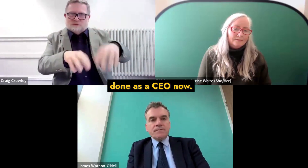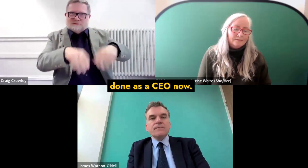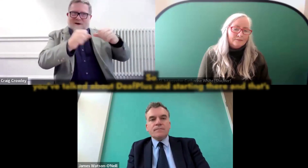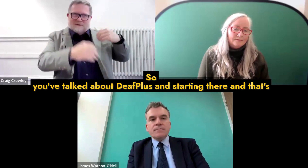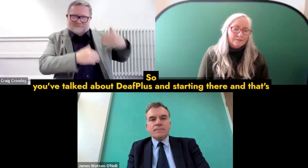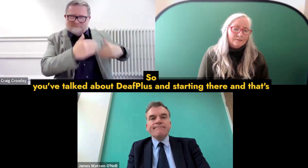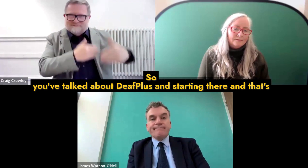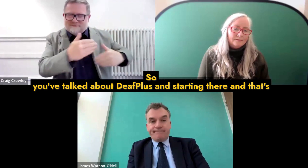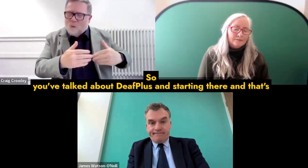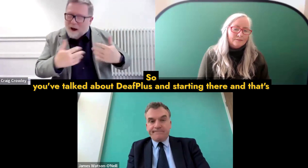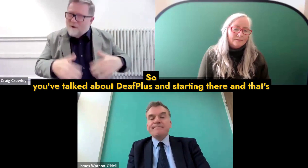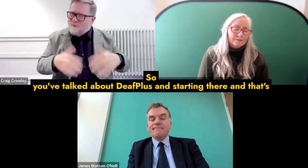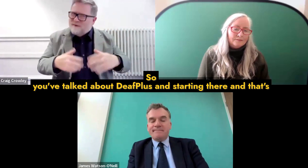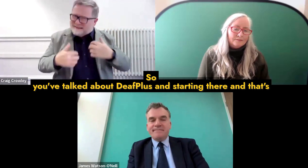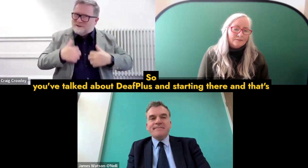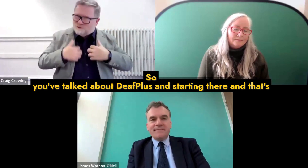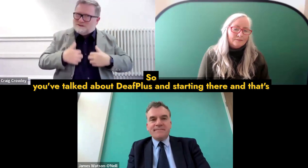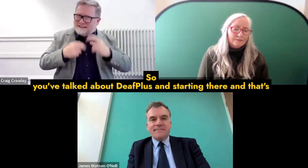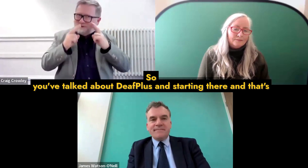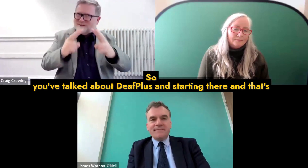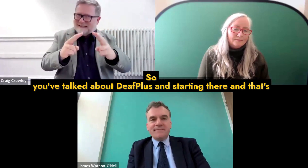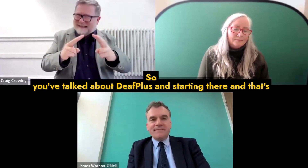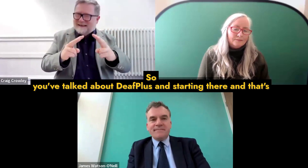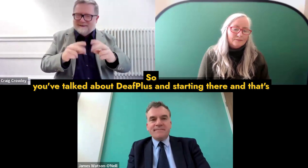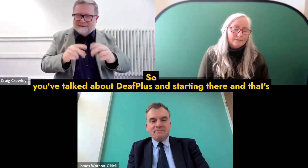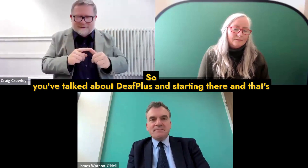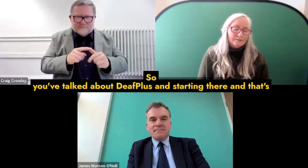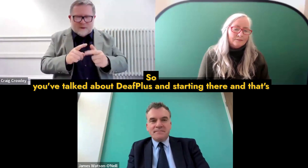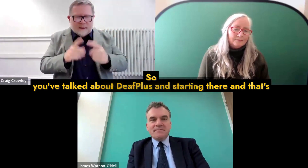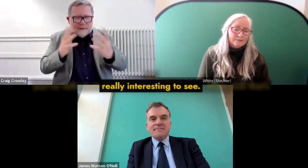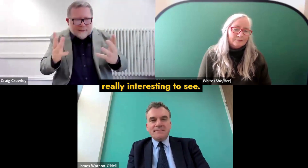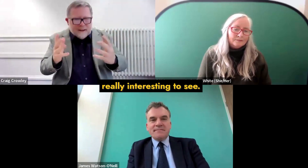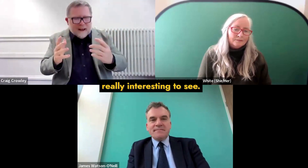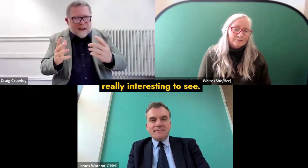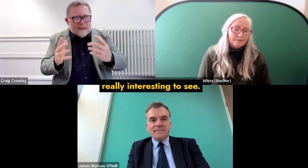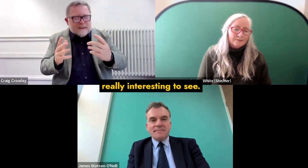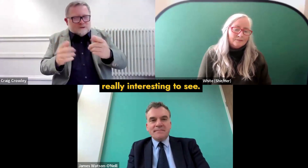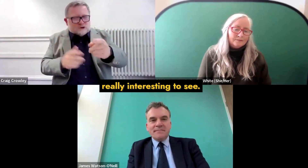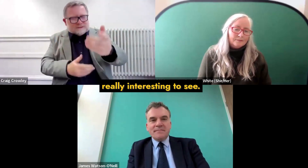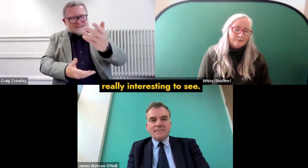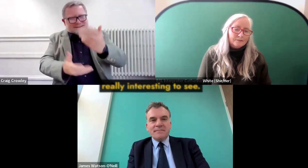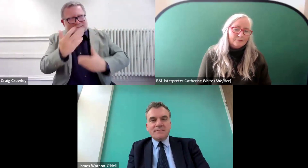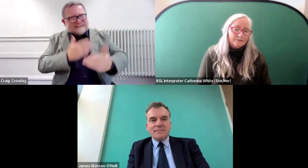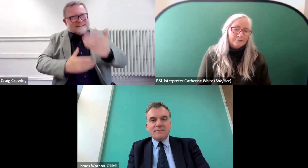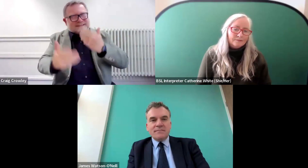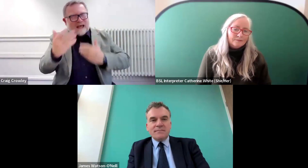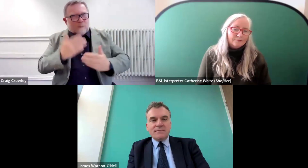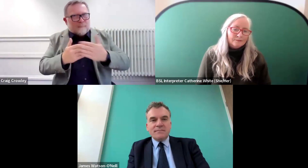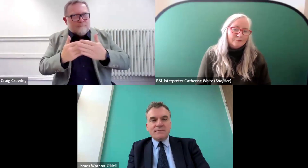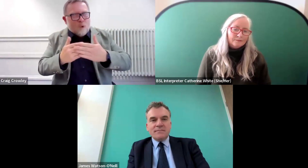CEO now. So you've talked about Deaf Plus and starting there, and that's really interesting to see.